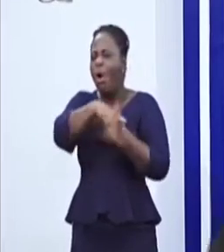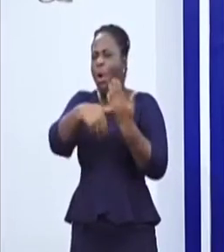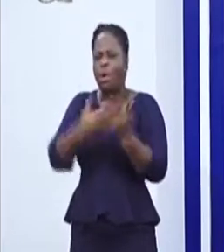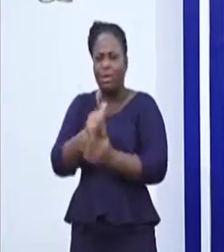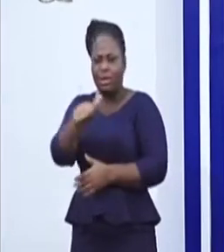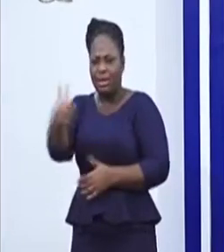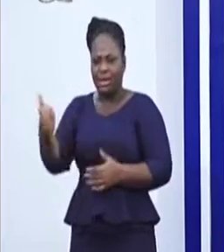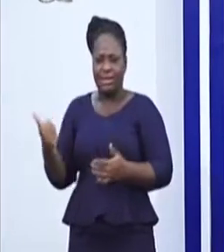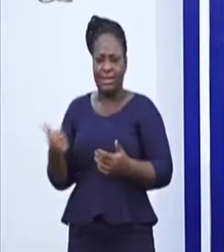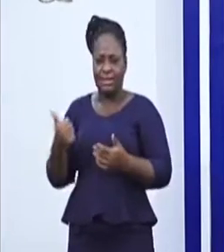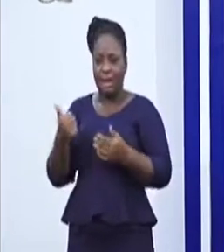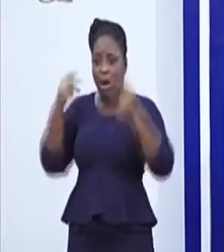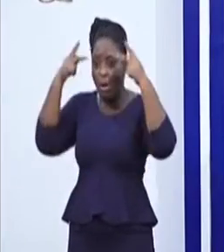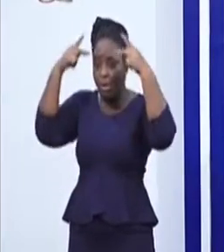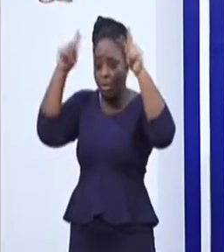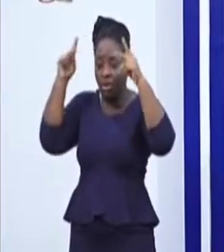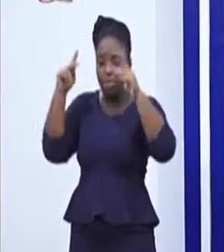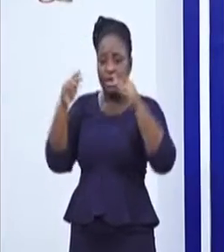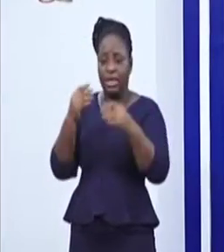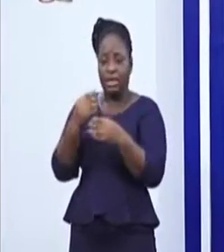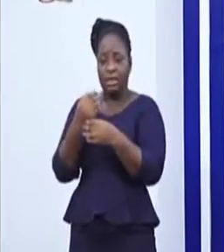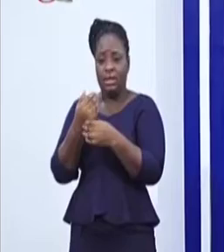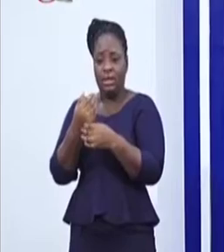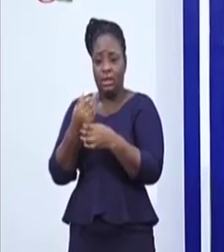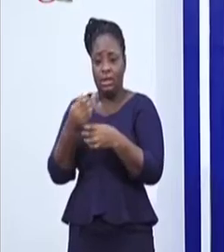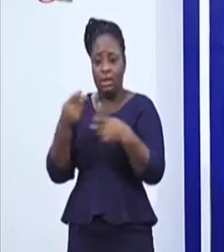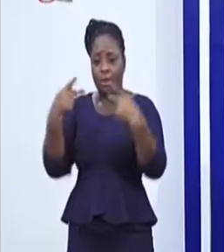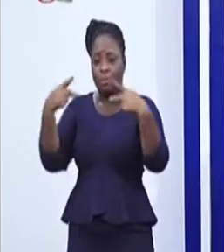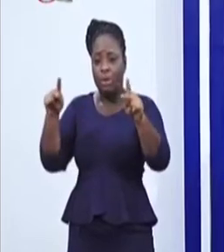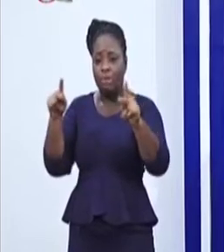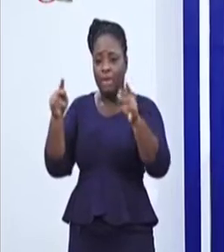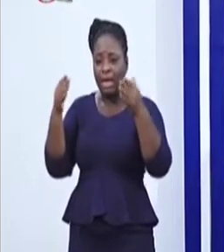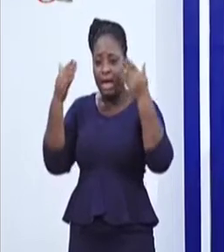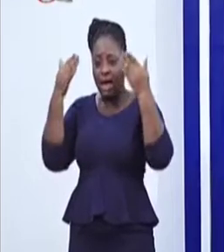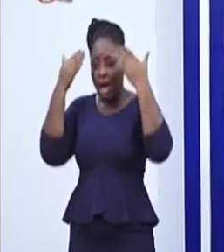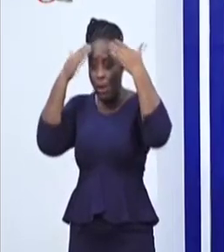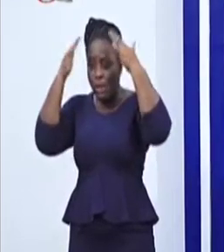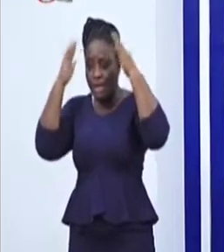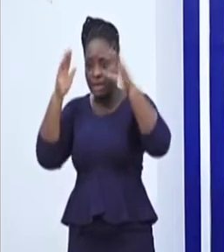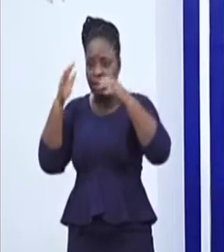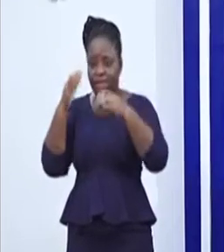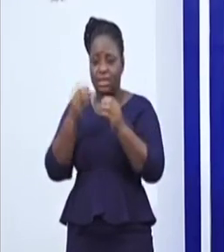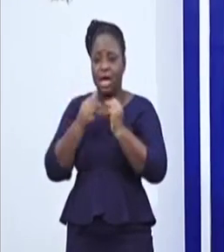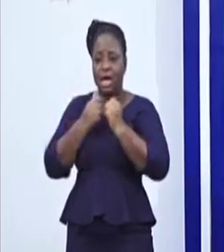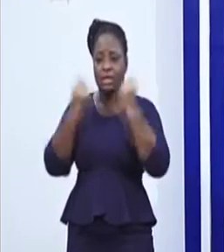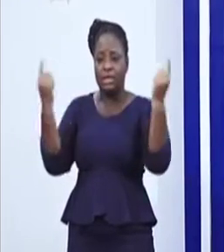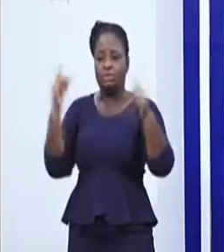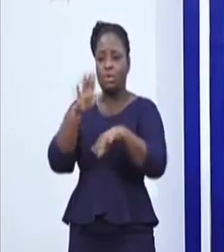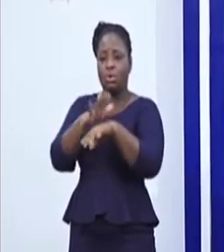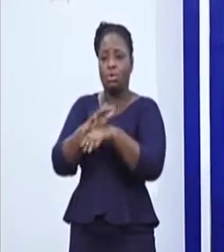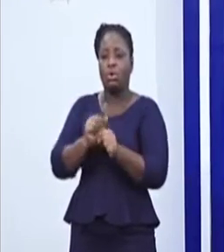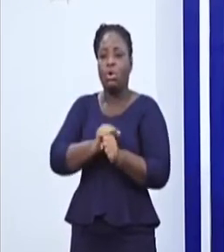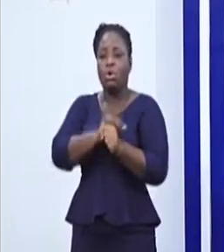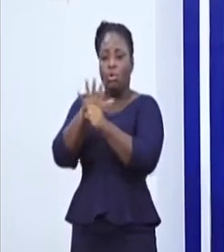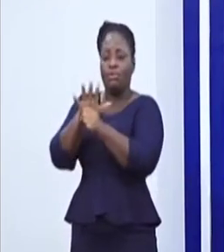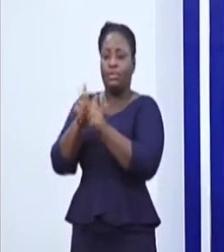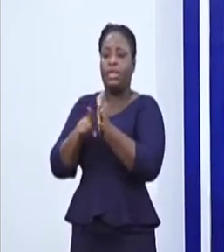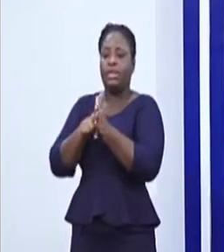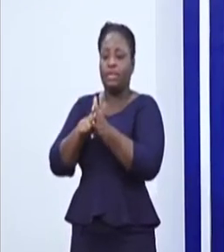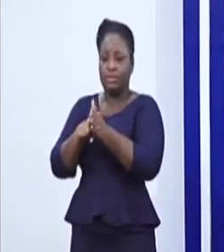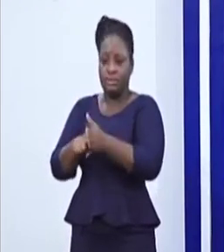other policies and major announcements on COVID-19.